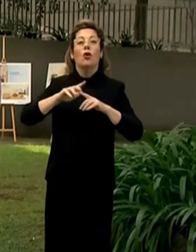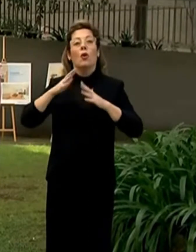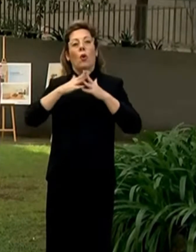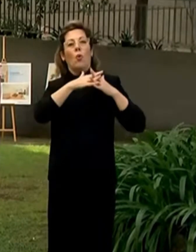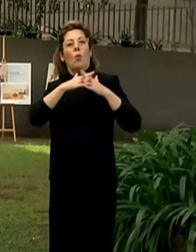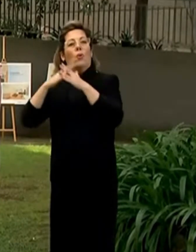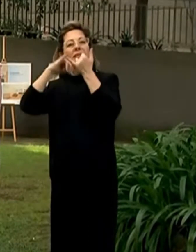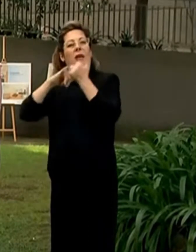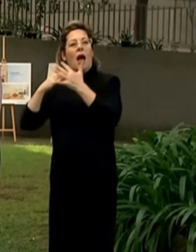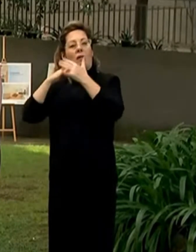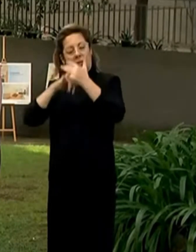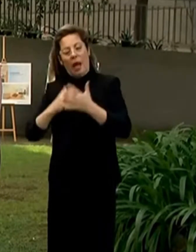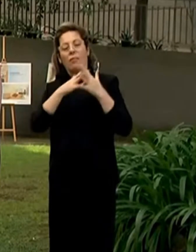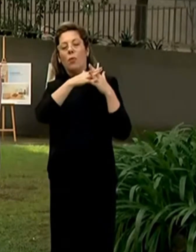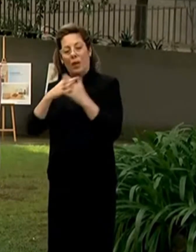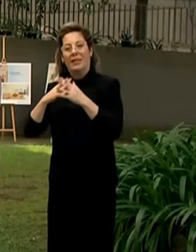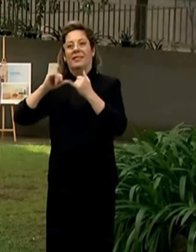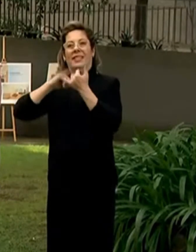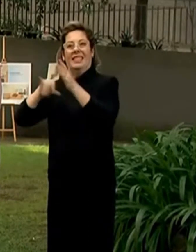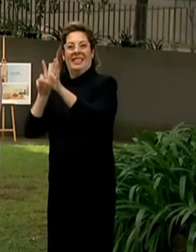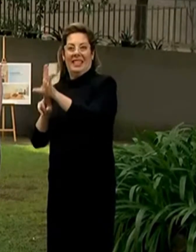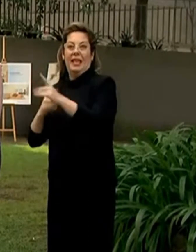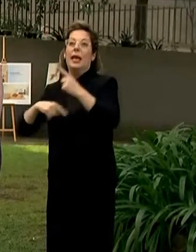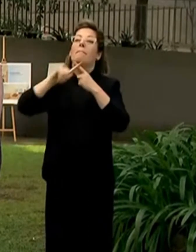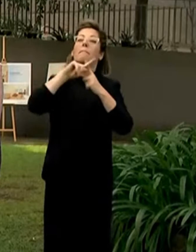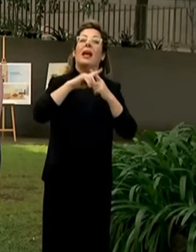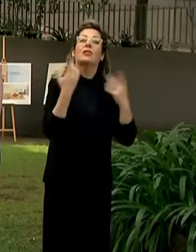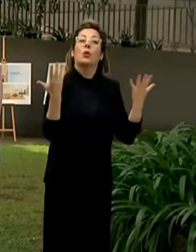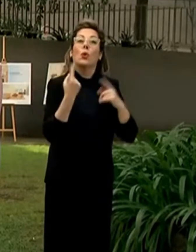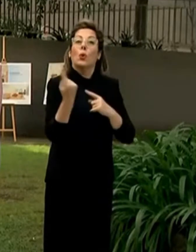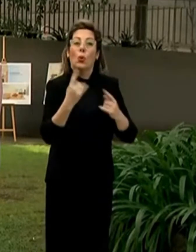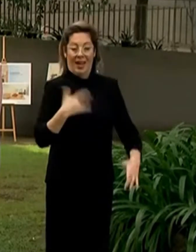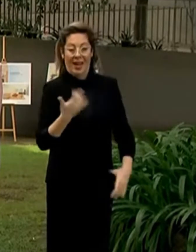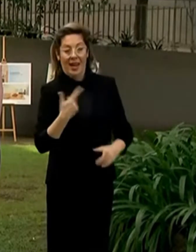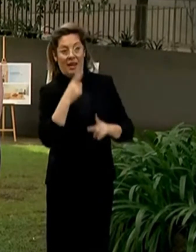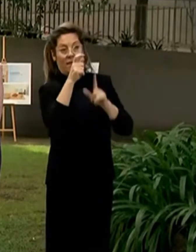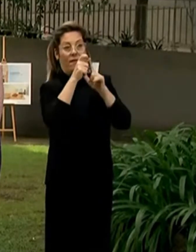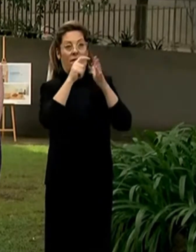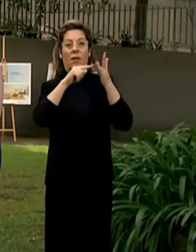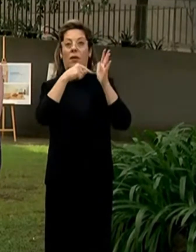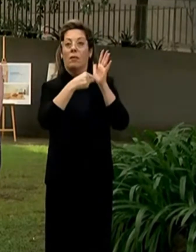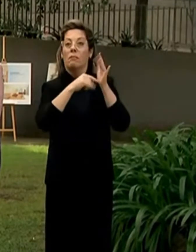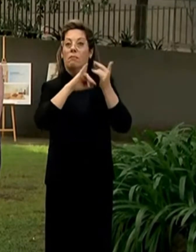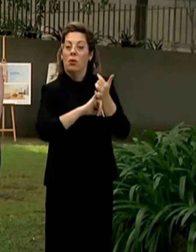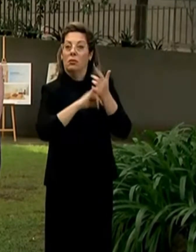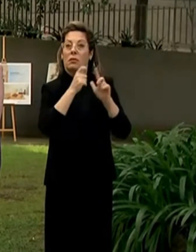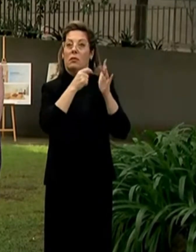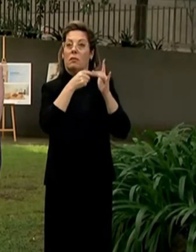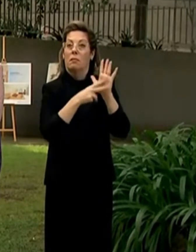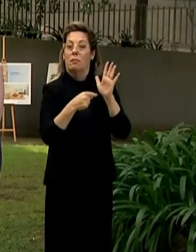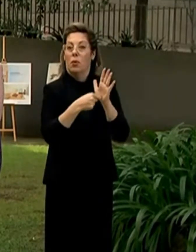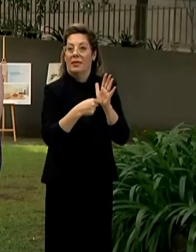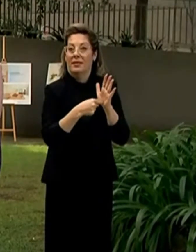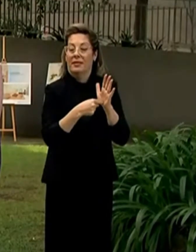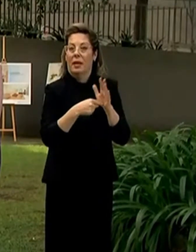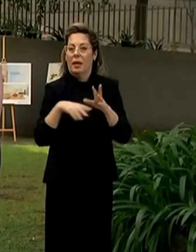region. We need to mop up any community transmission that has occurred as associated with those seeding